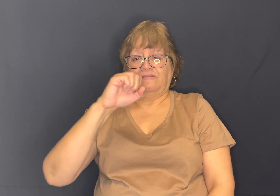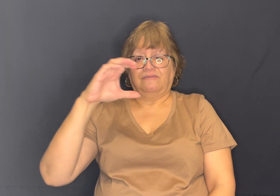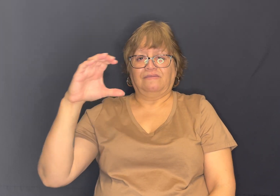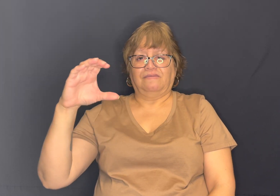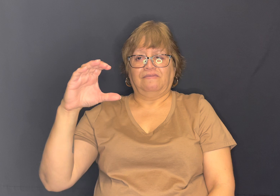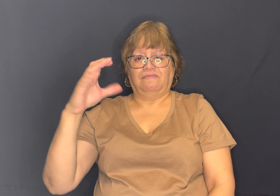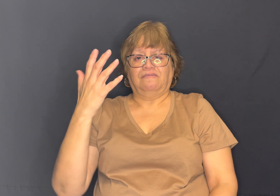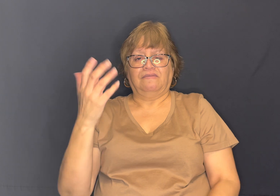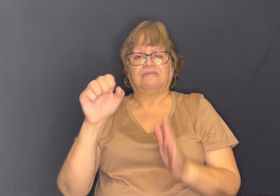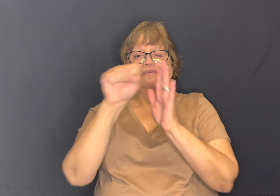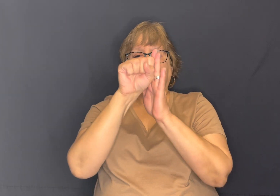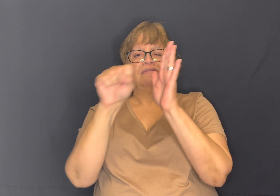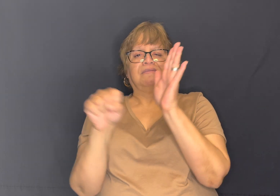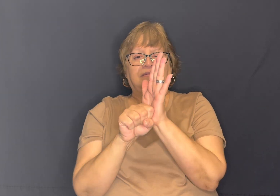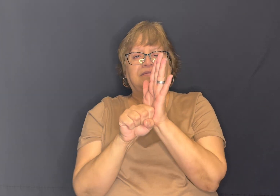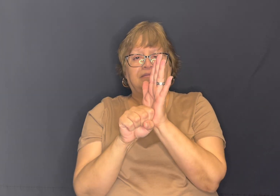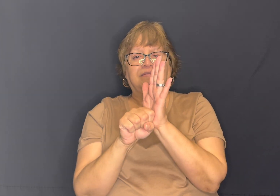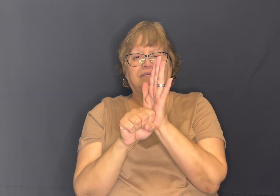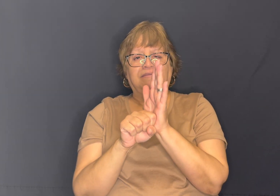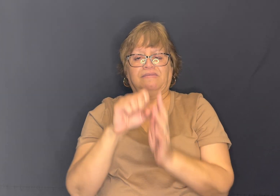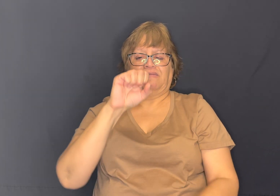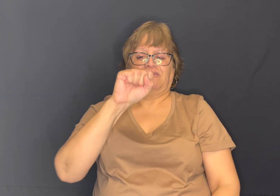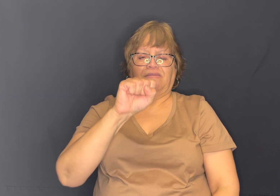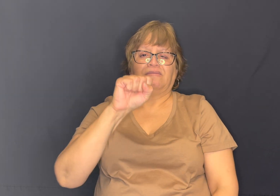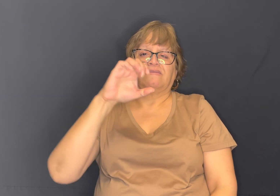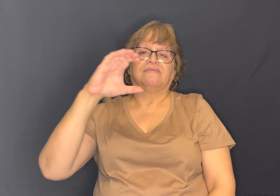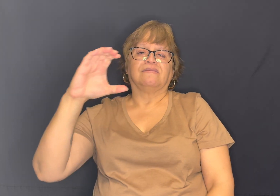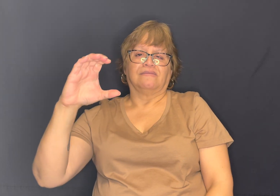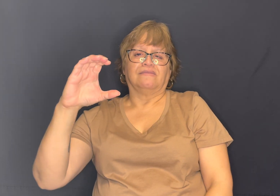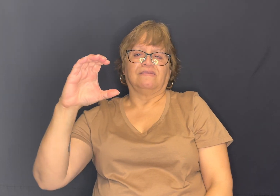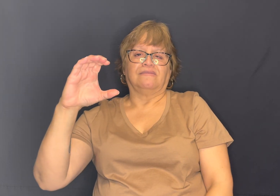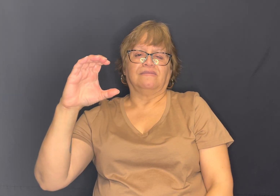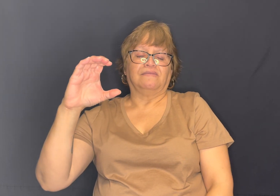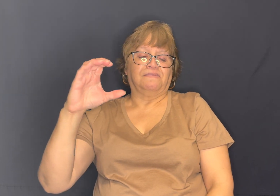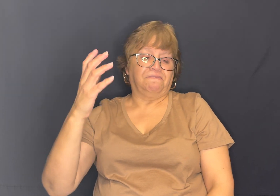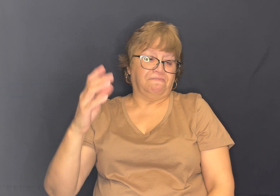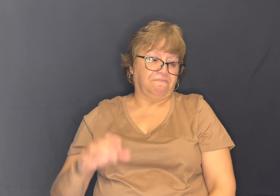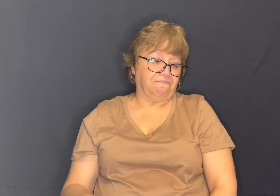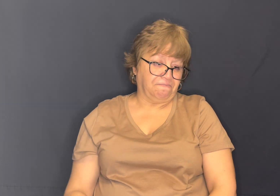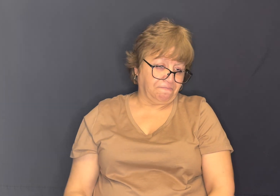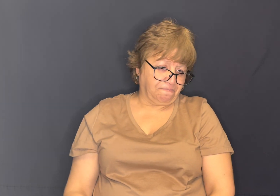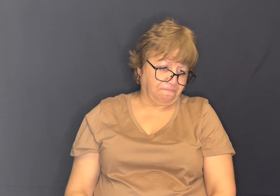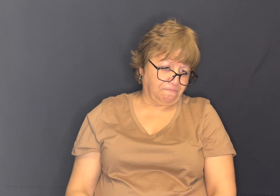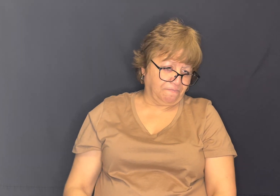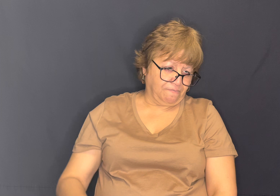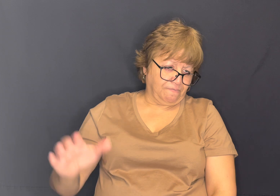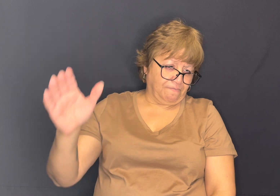SC, the letter S and the letter C, that's the state of South Carolina.